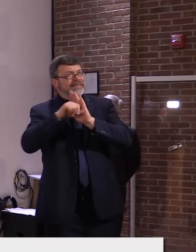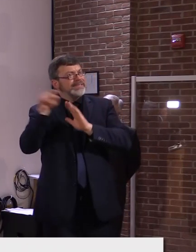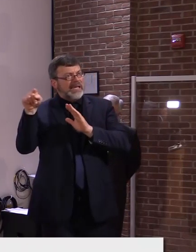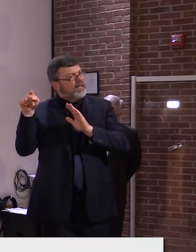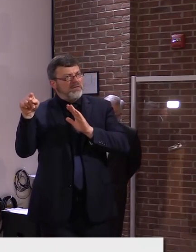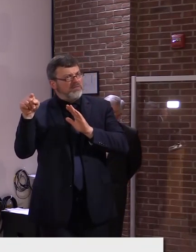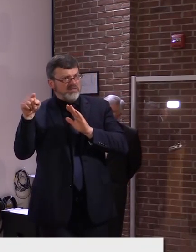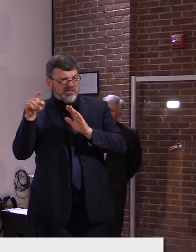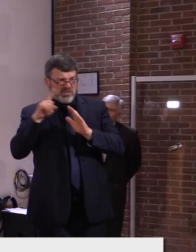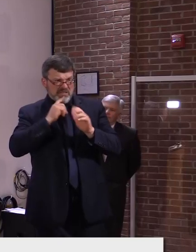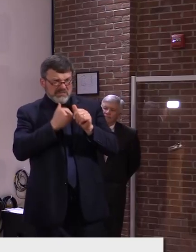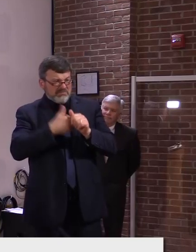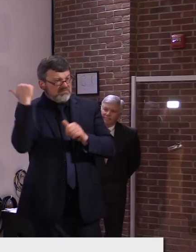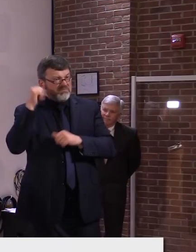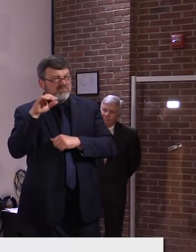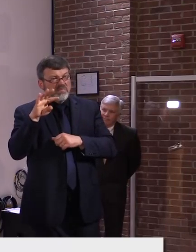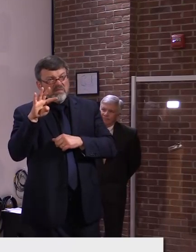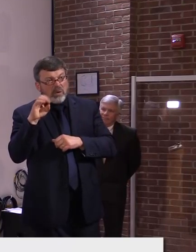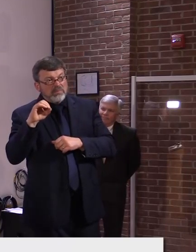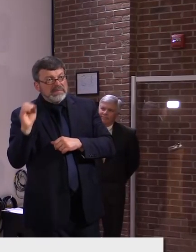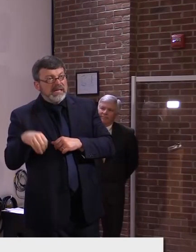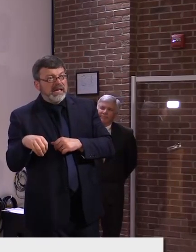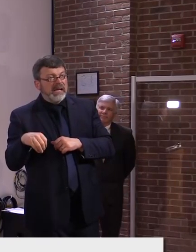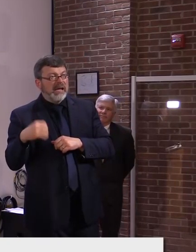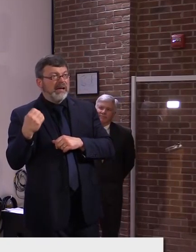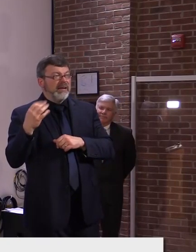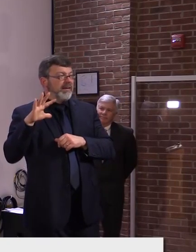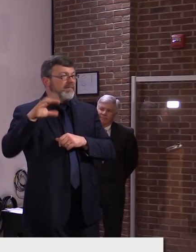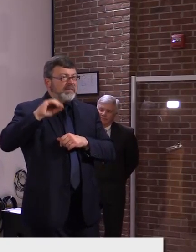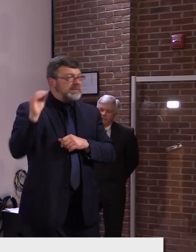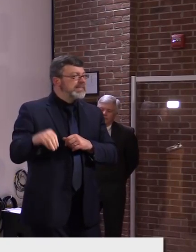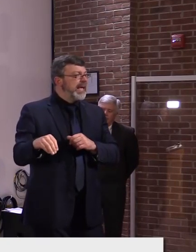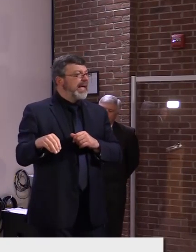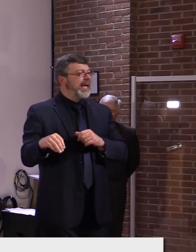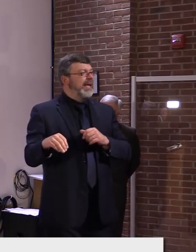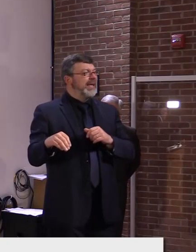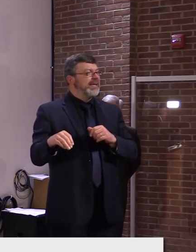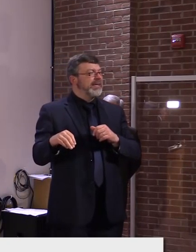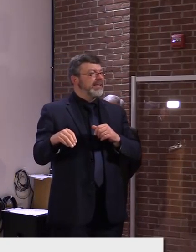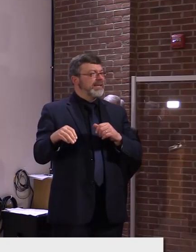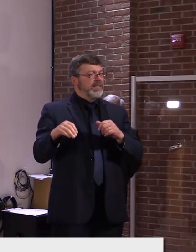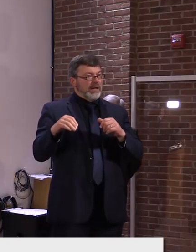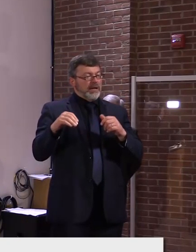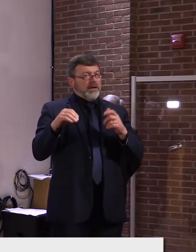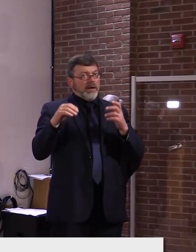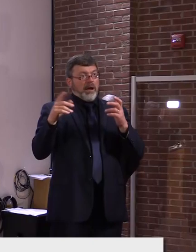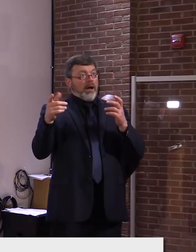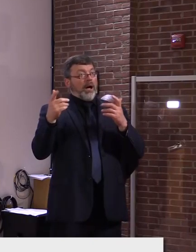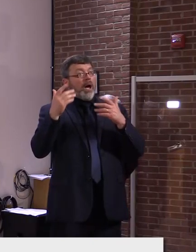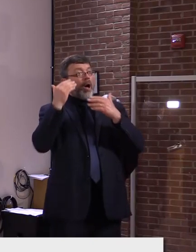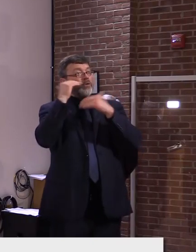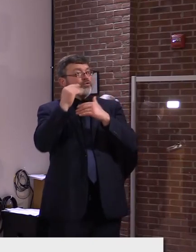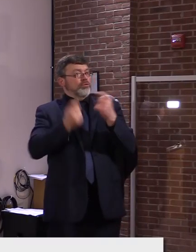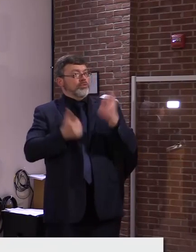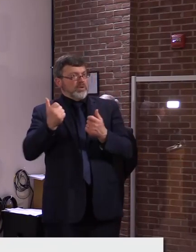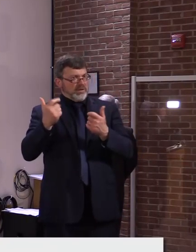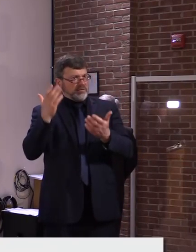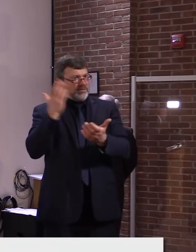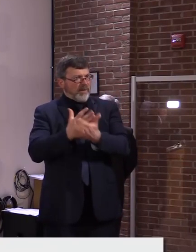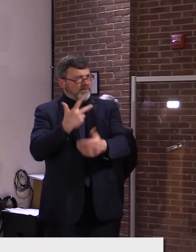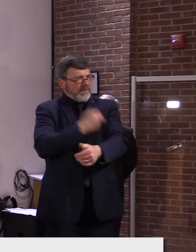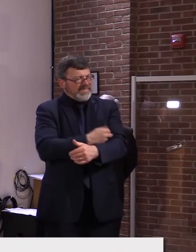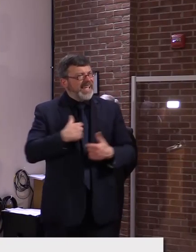we lift all the restrictions or cease with the emergency order. We're going to continue to set